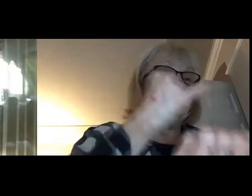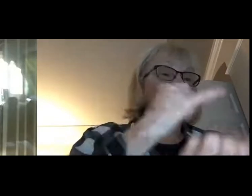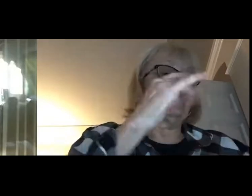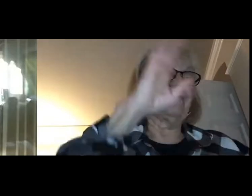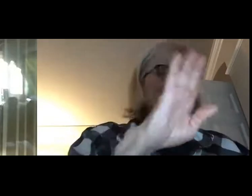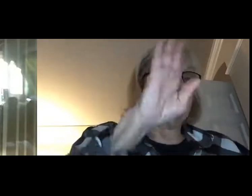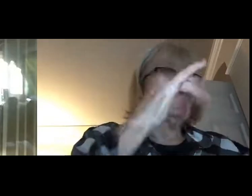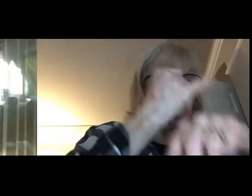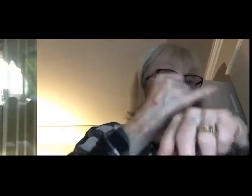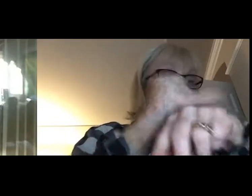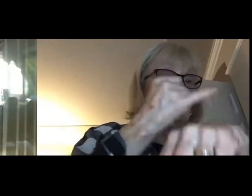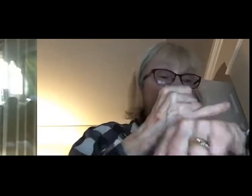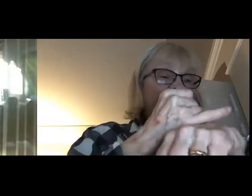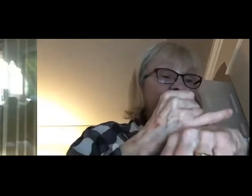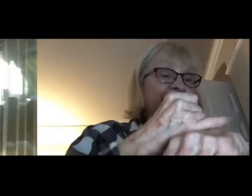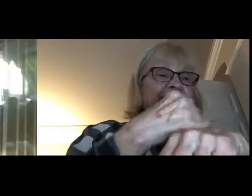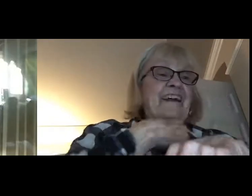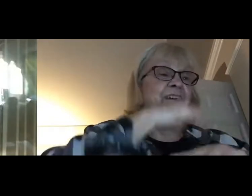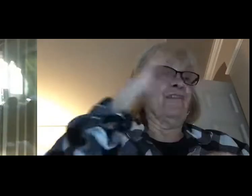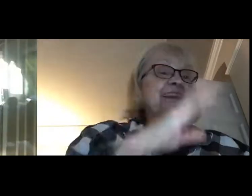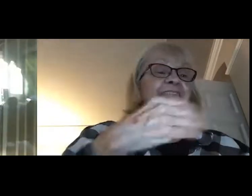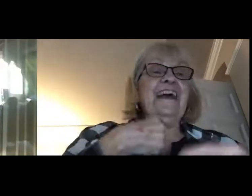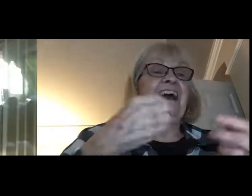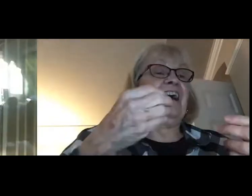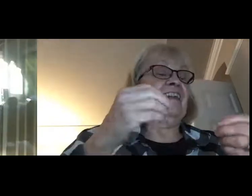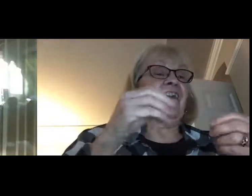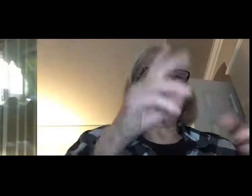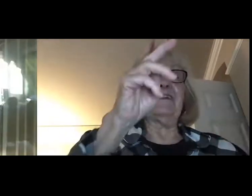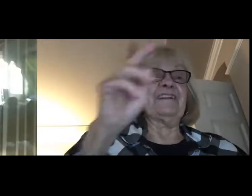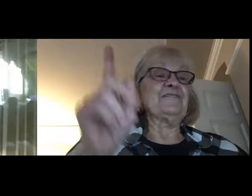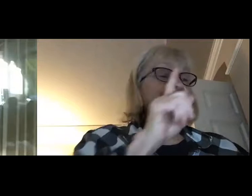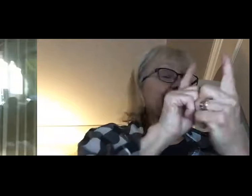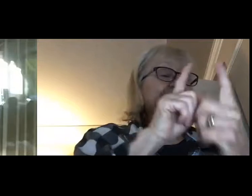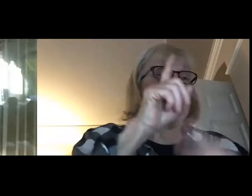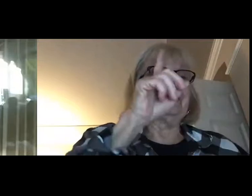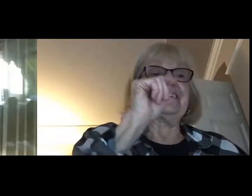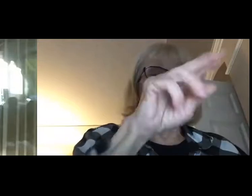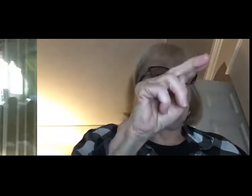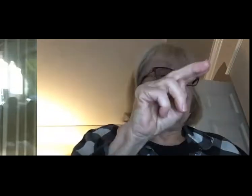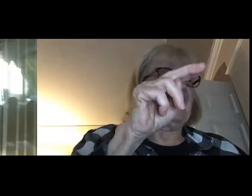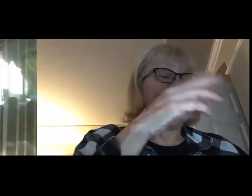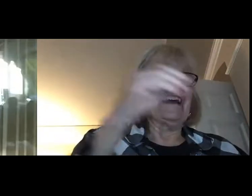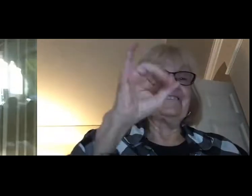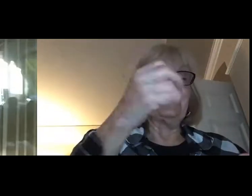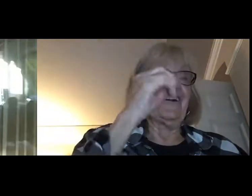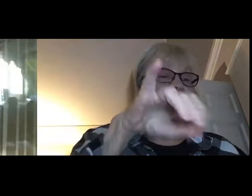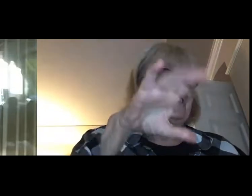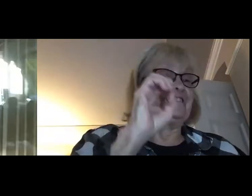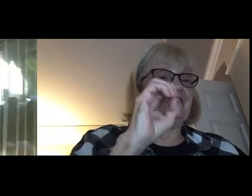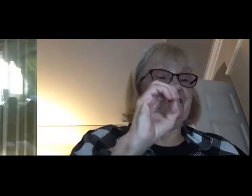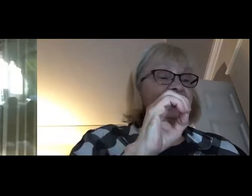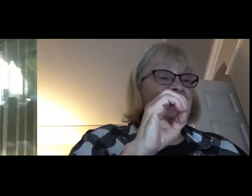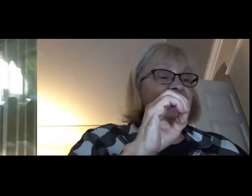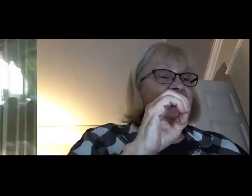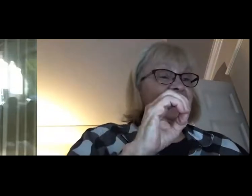I wouldn't been able to get into this Berkeley School for the Deaf. I would never have had the opportunity to meet